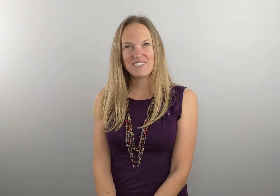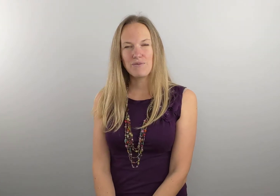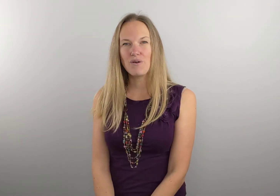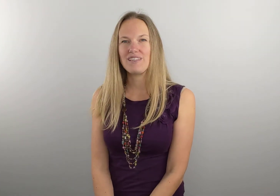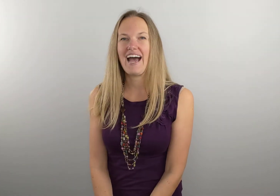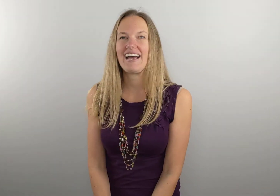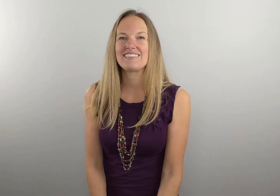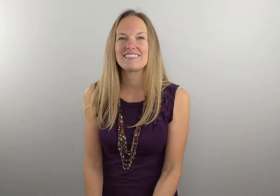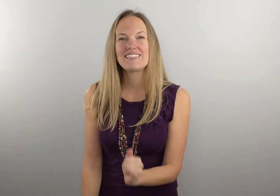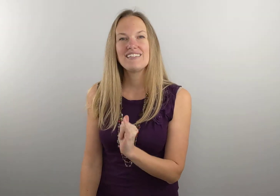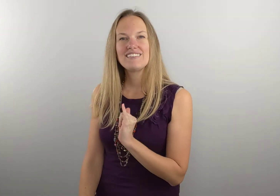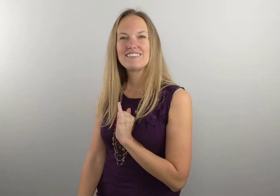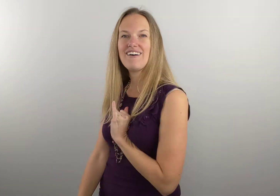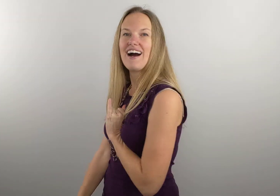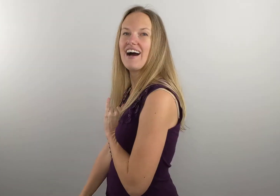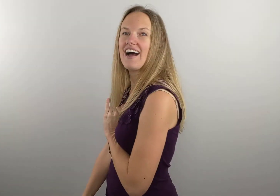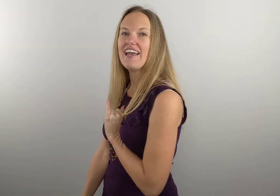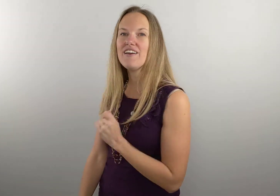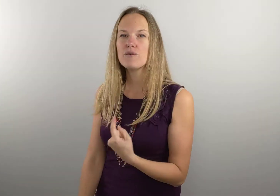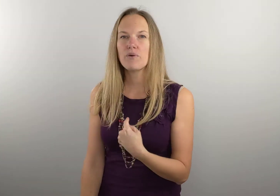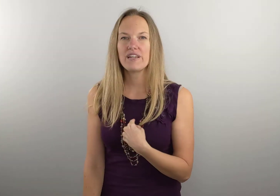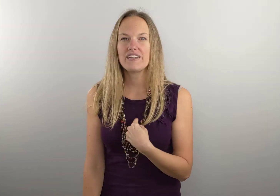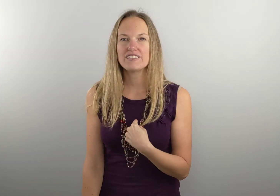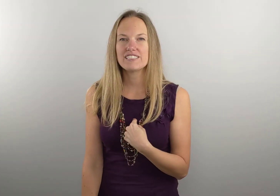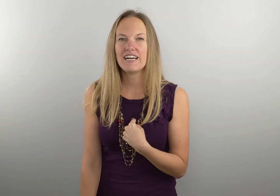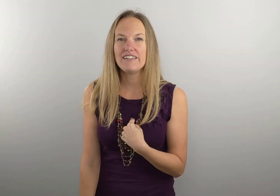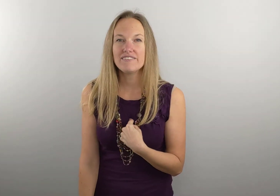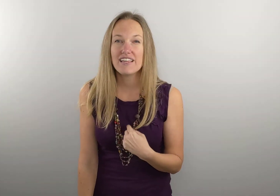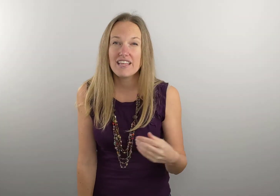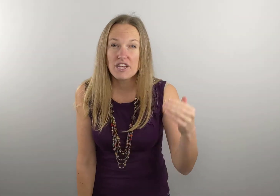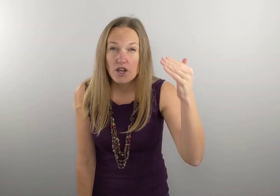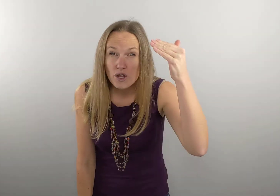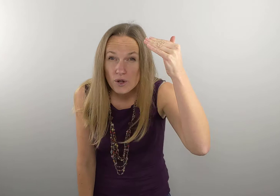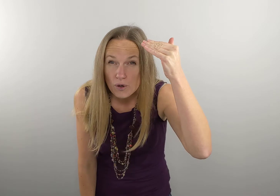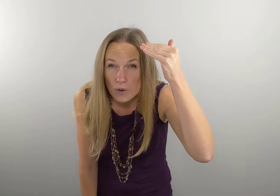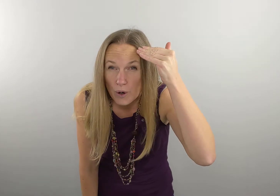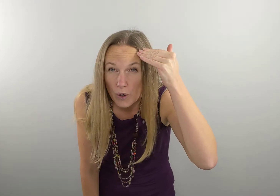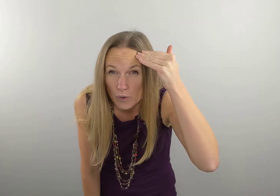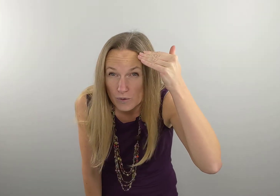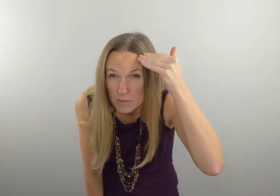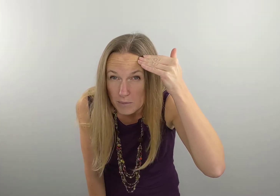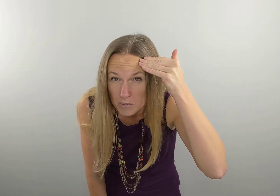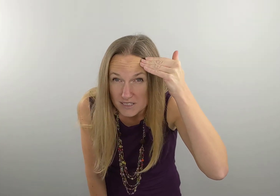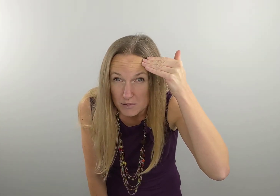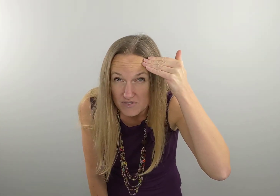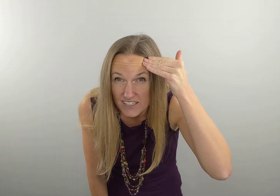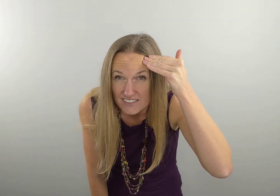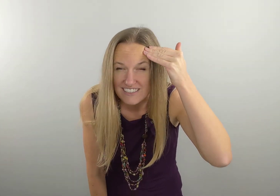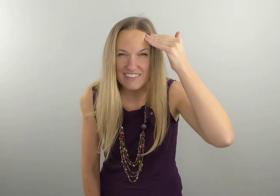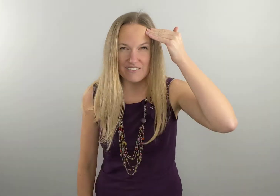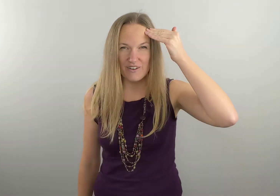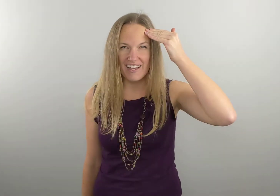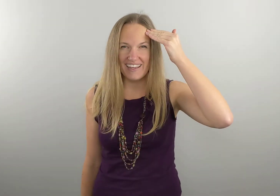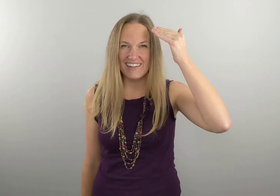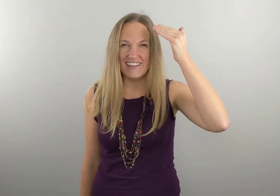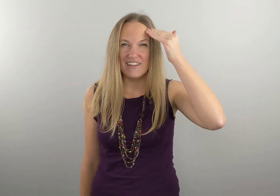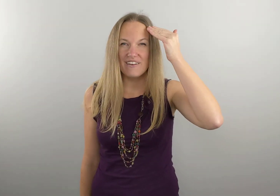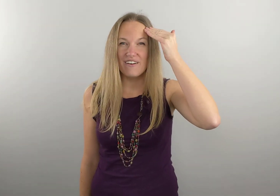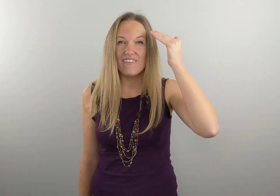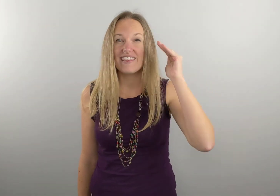won't last. So I, or pointing to yourself, and then no, remember multiple fingers here at your forehead. No, the